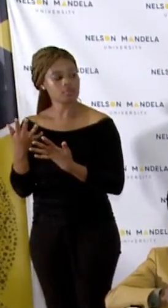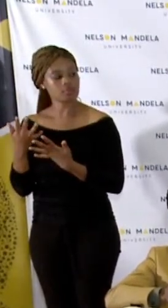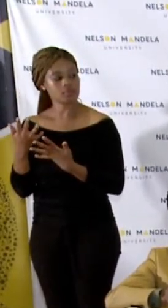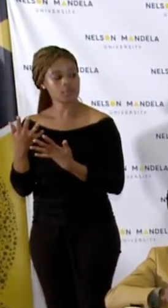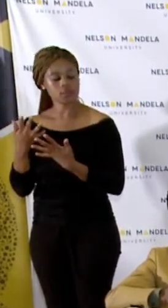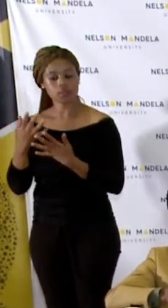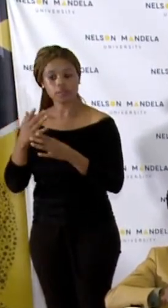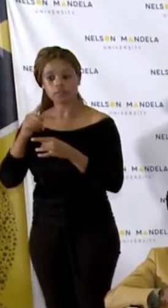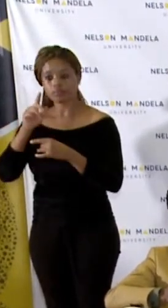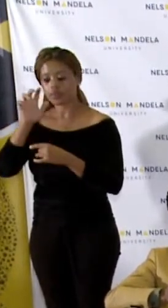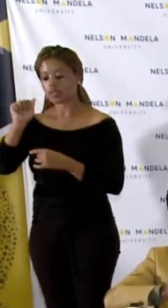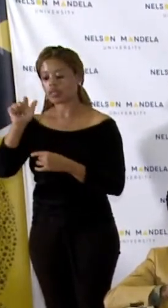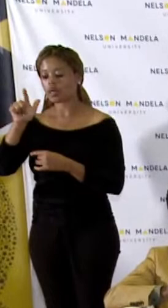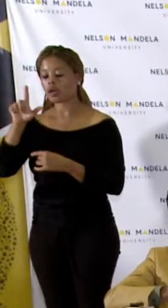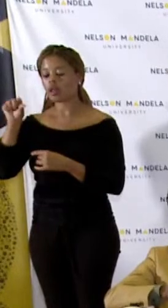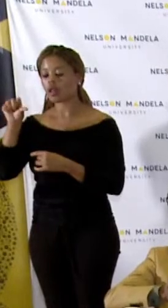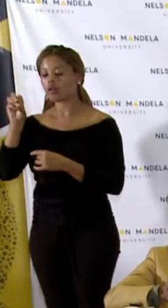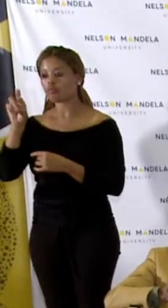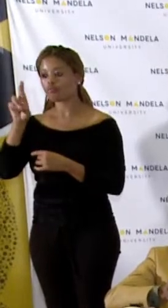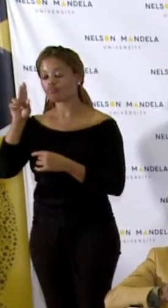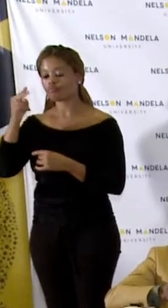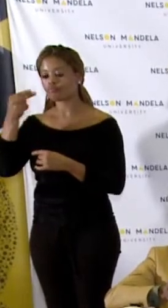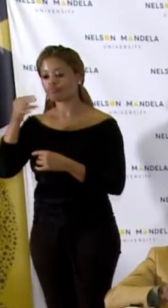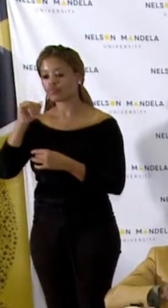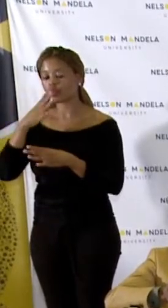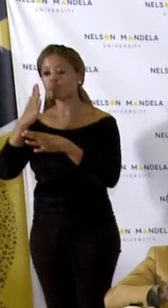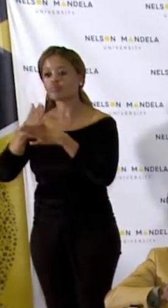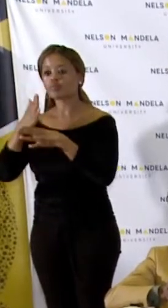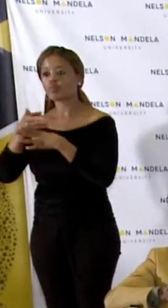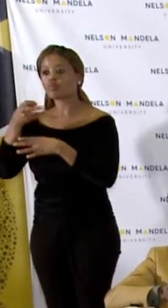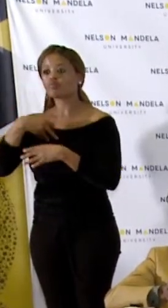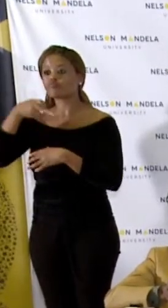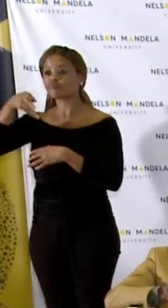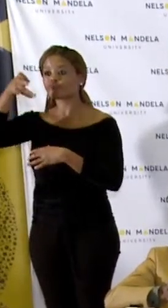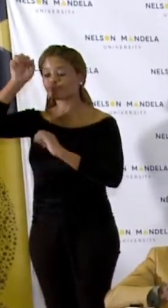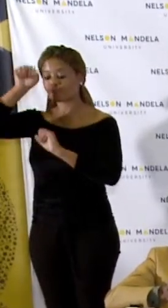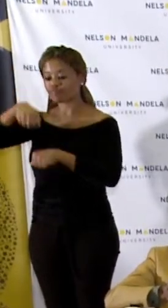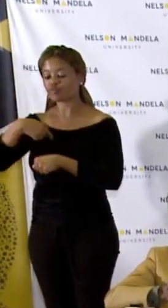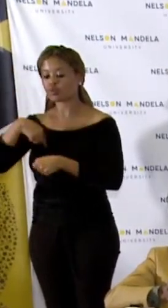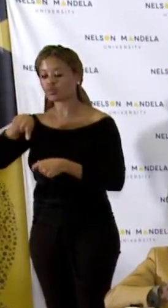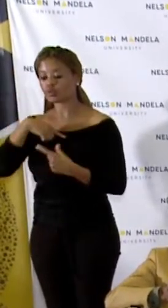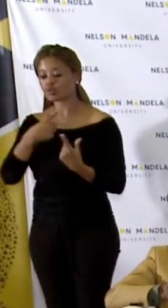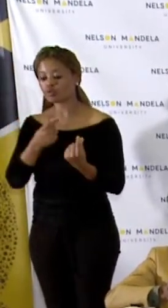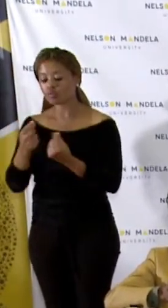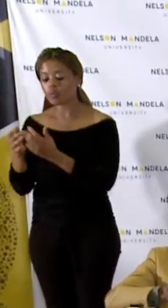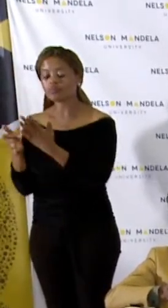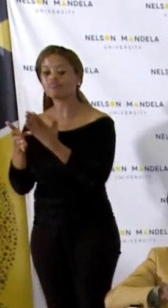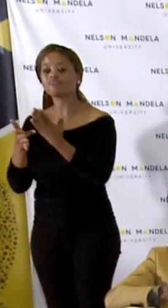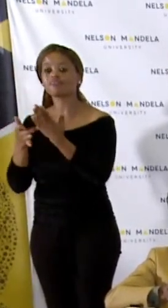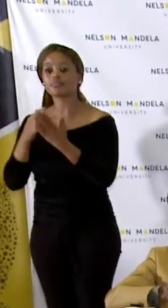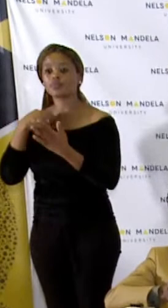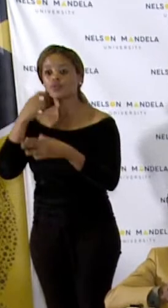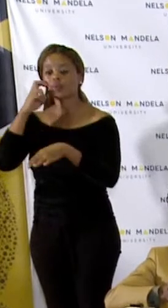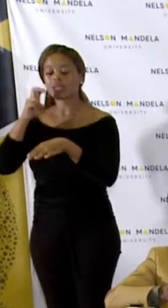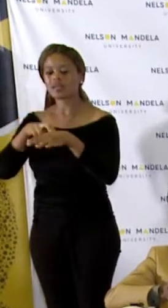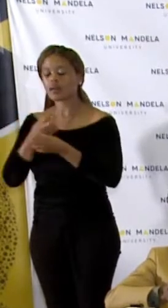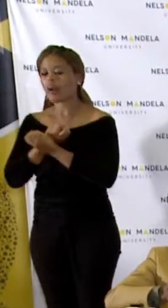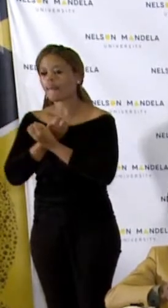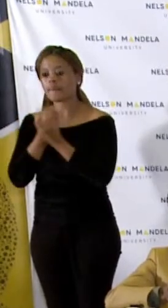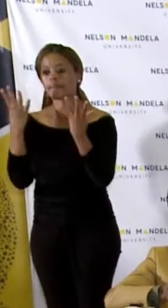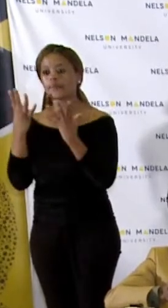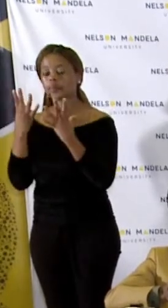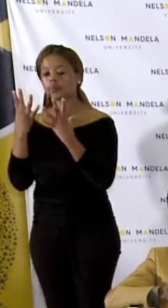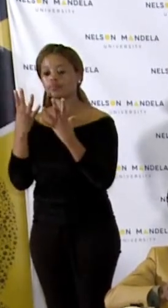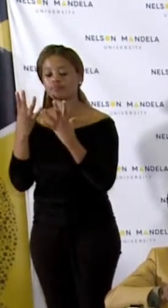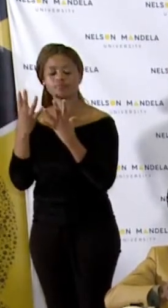will work. And so, yes, in terms of the future, we do need, and I acknowledge this, we do need a lot of